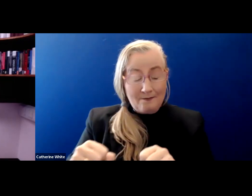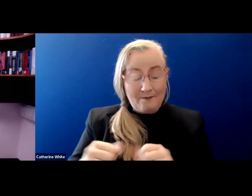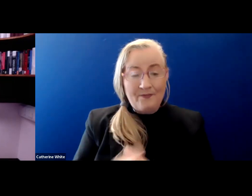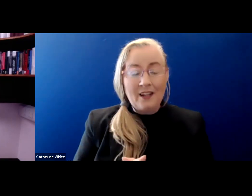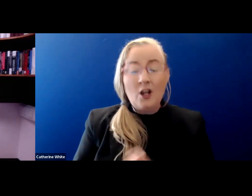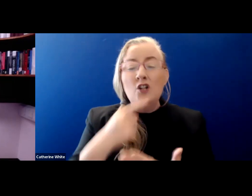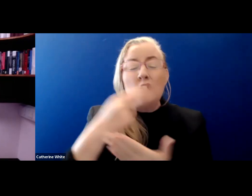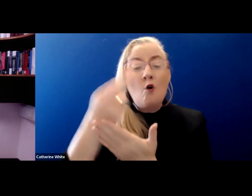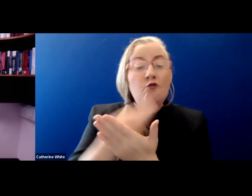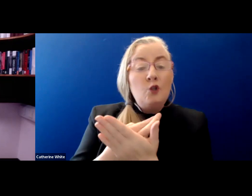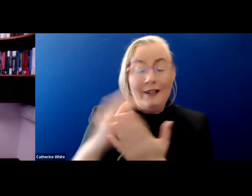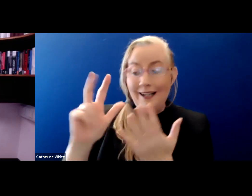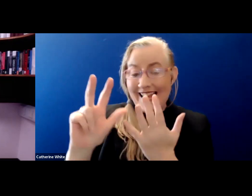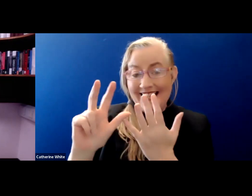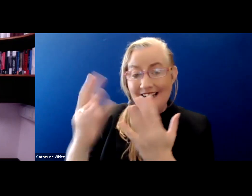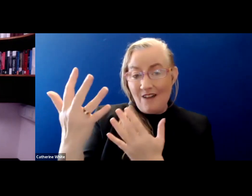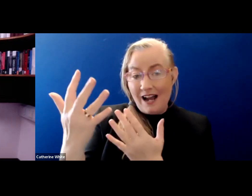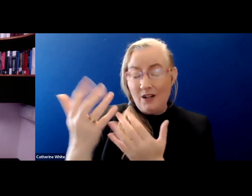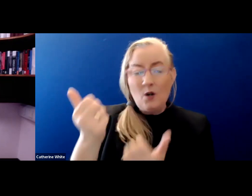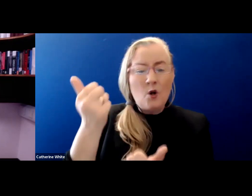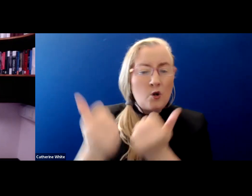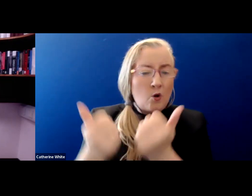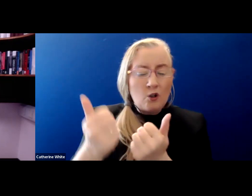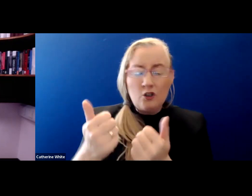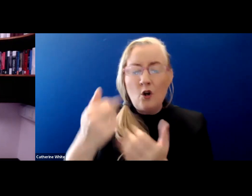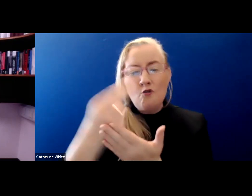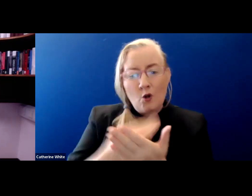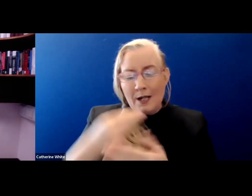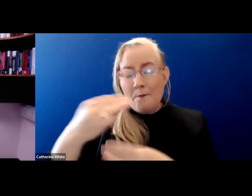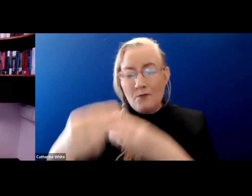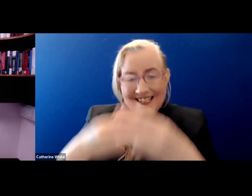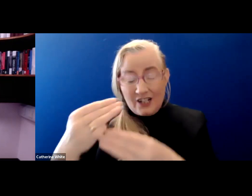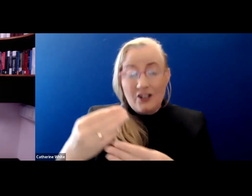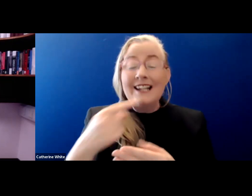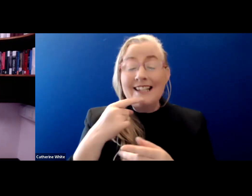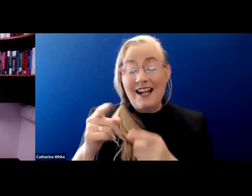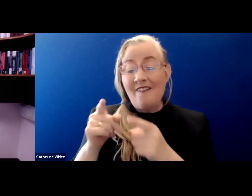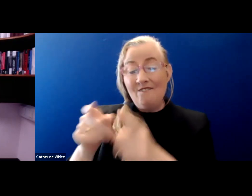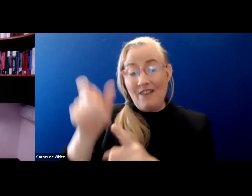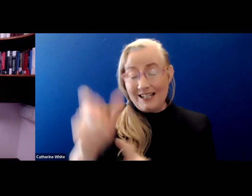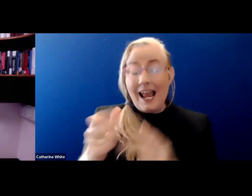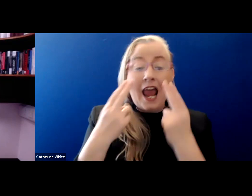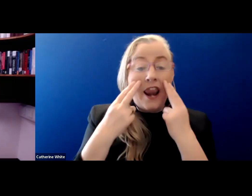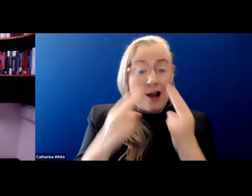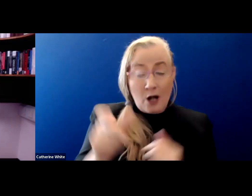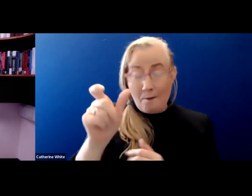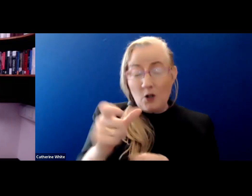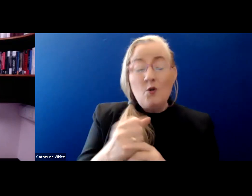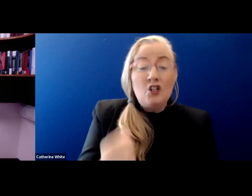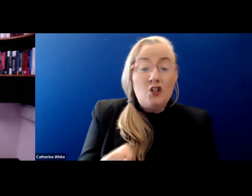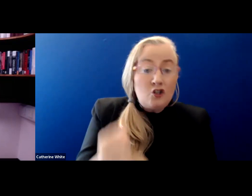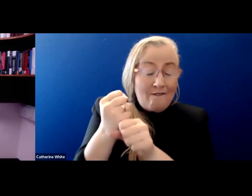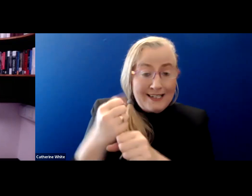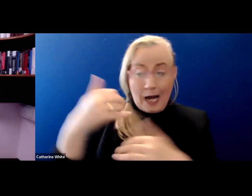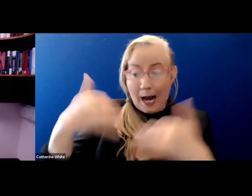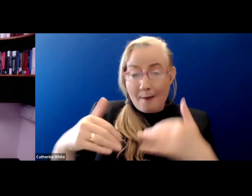Rule 85 of the court's rules of procedure and evidence defines victims as natural persons who have suffered harm